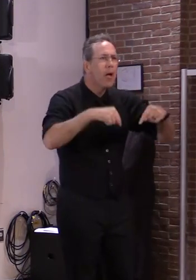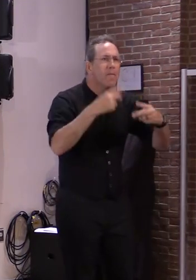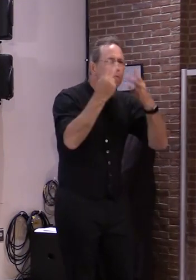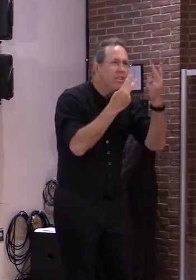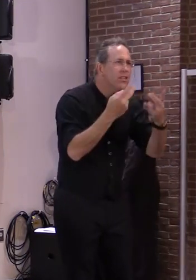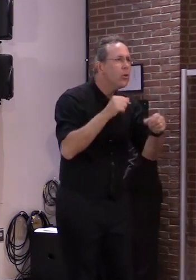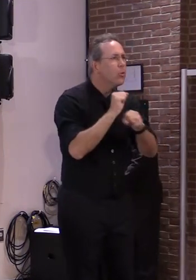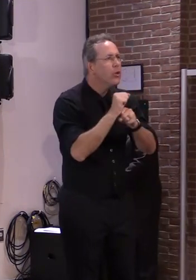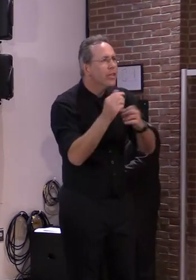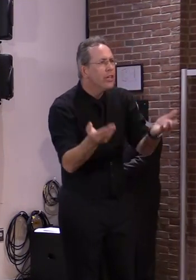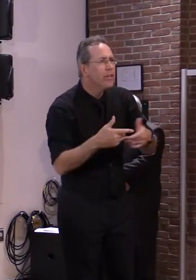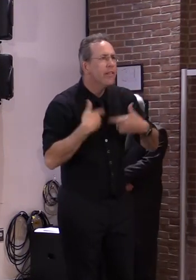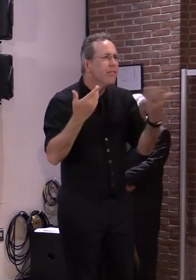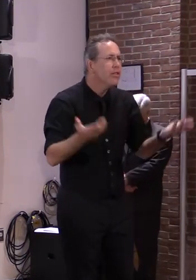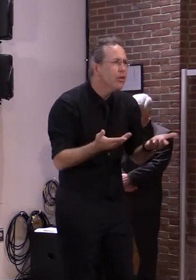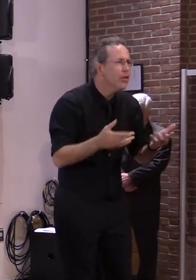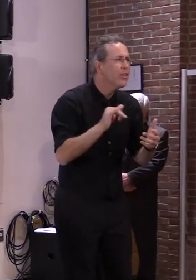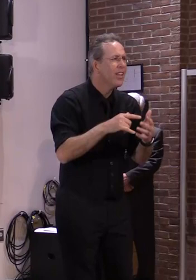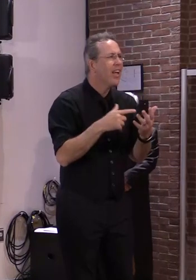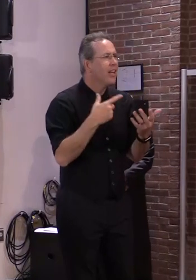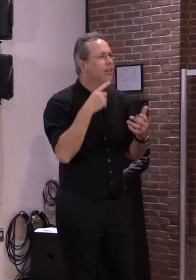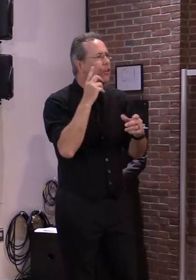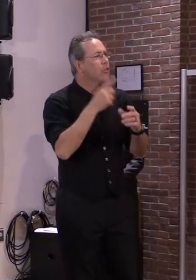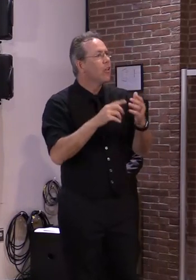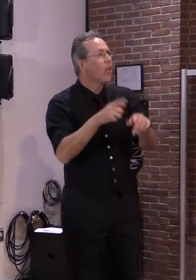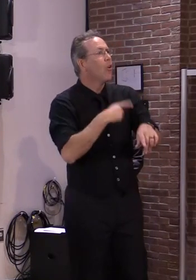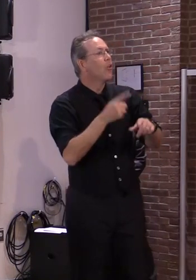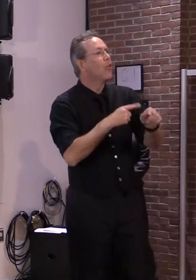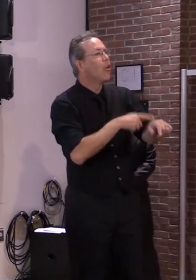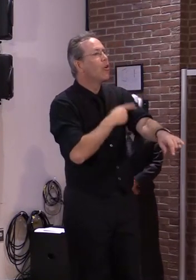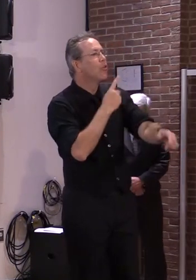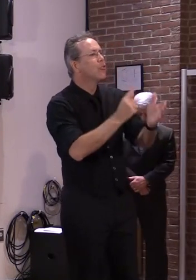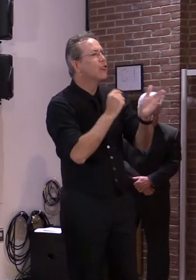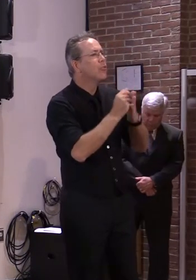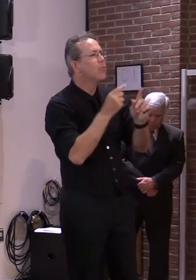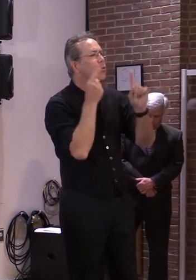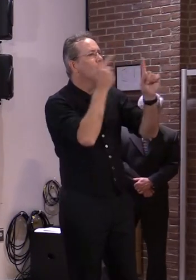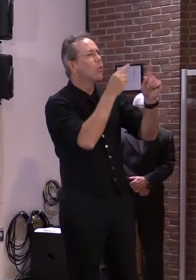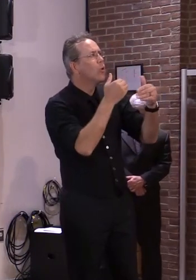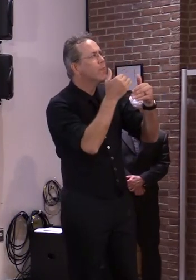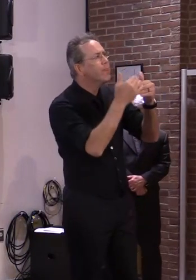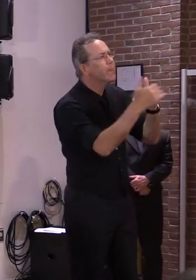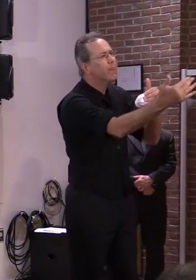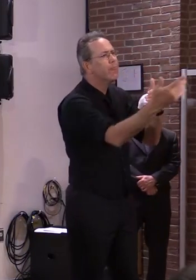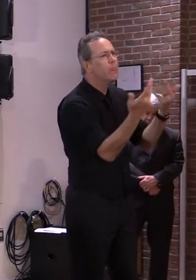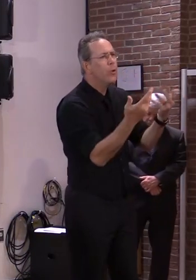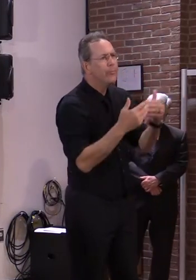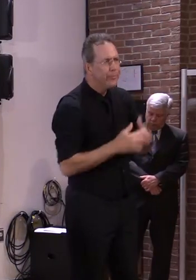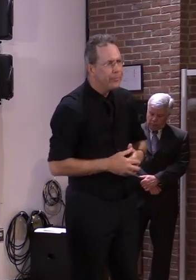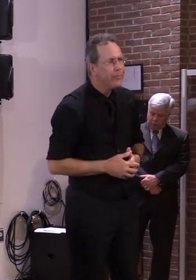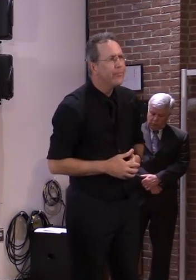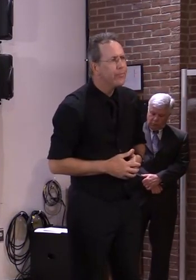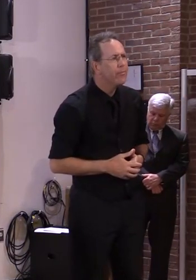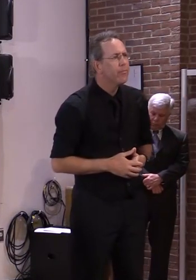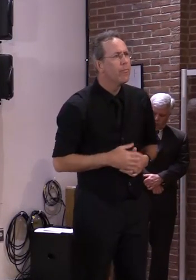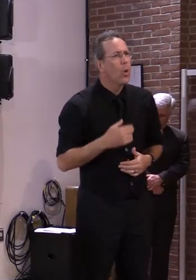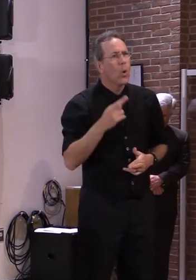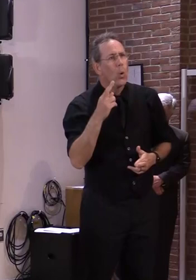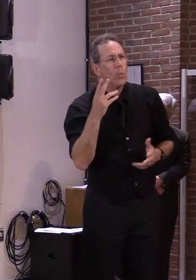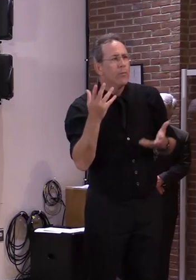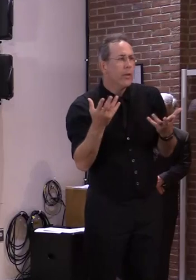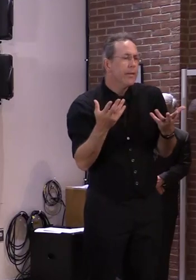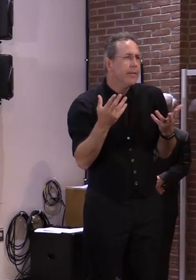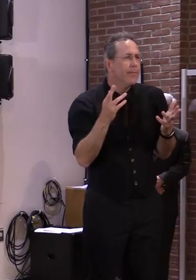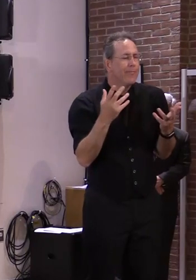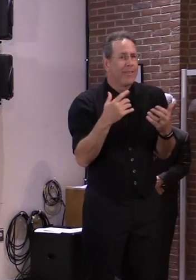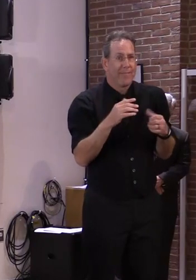long-term proposition, but we're all in it together, and hopefully positive things will happen. Great, thank